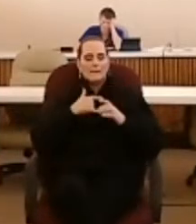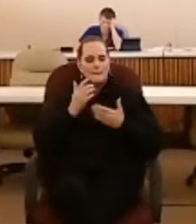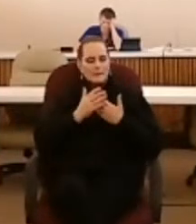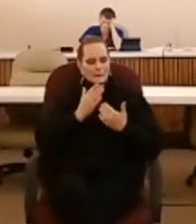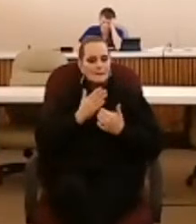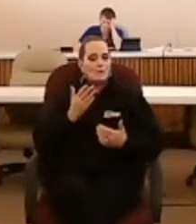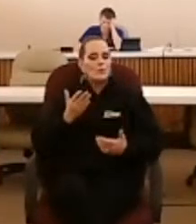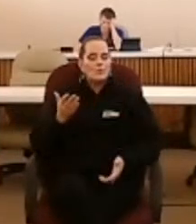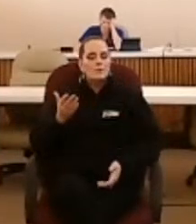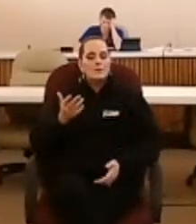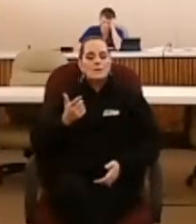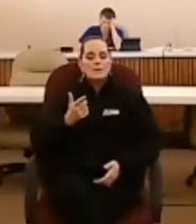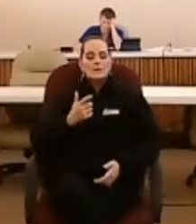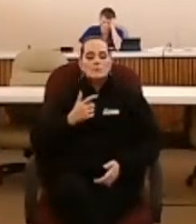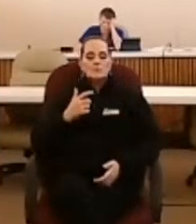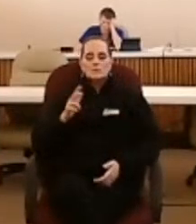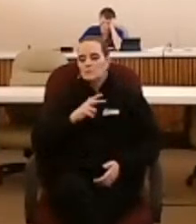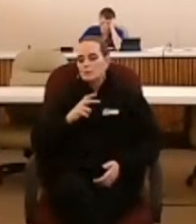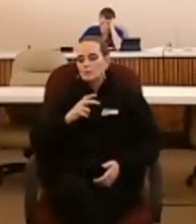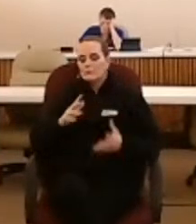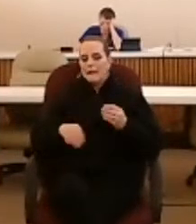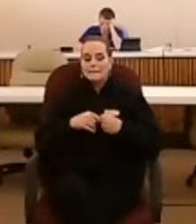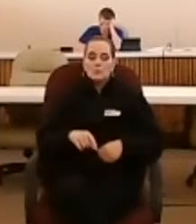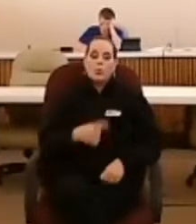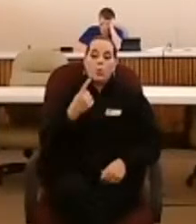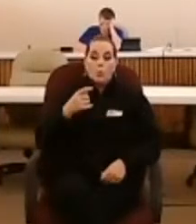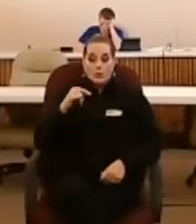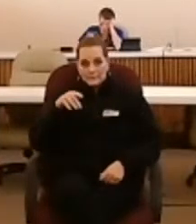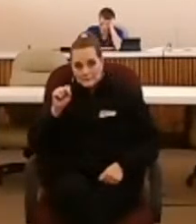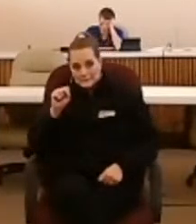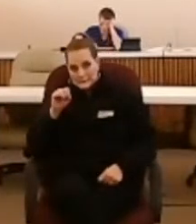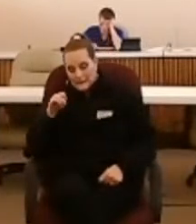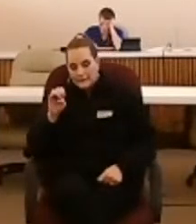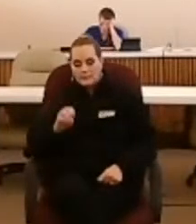it to the one side. Right. Okay. Yep.